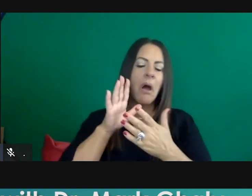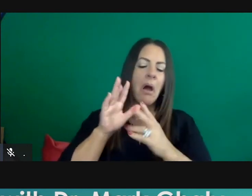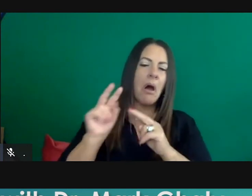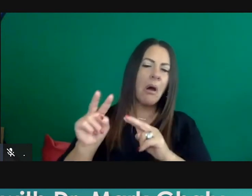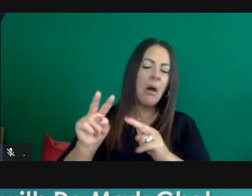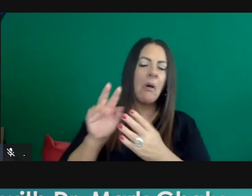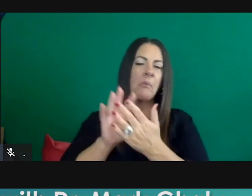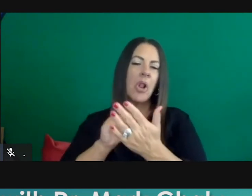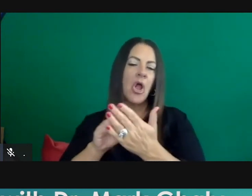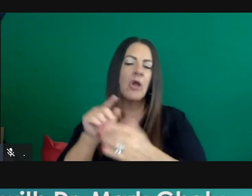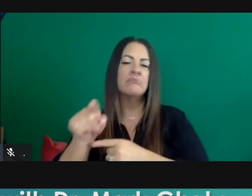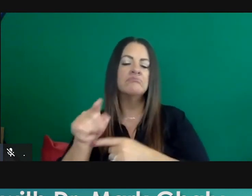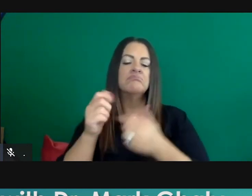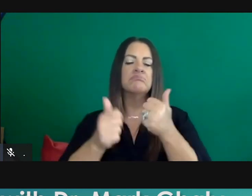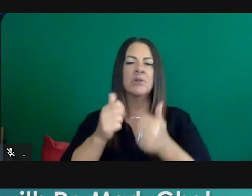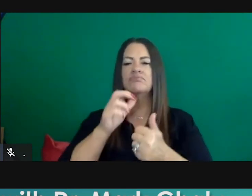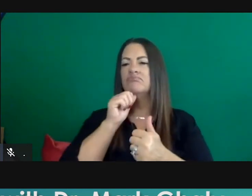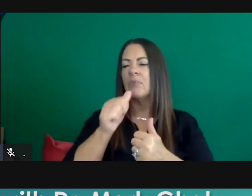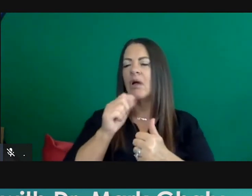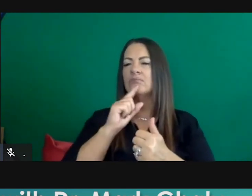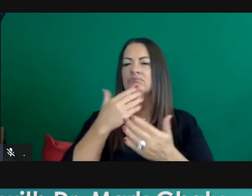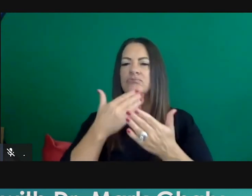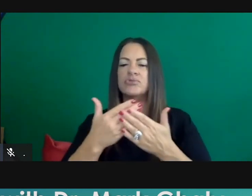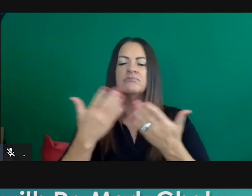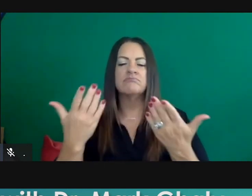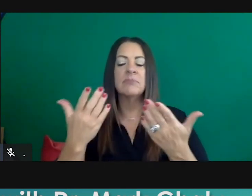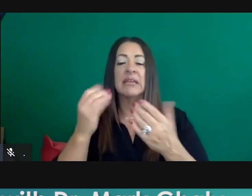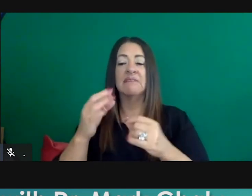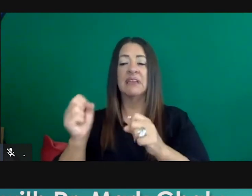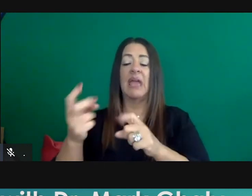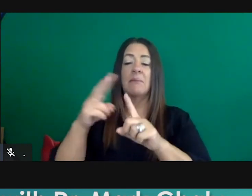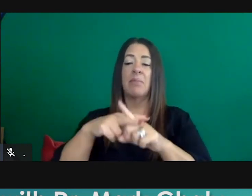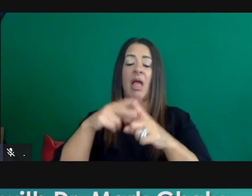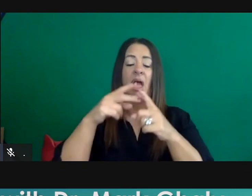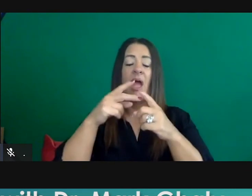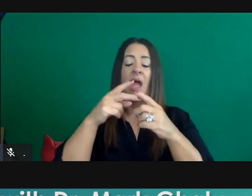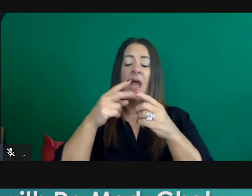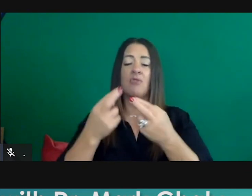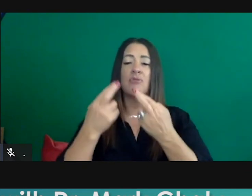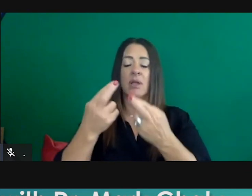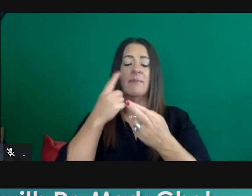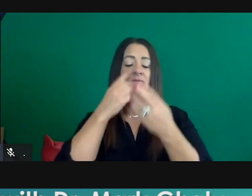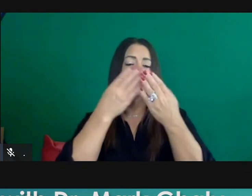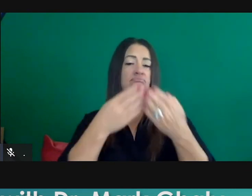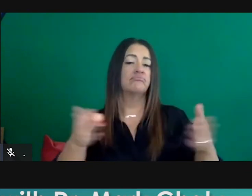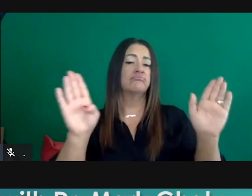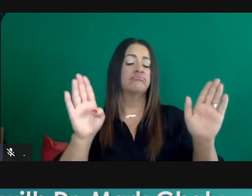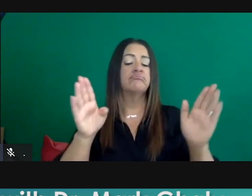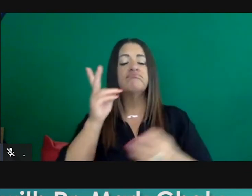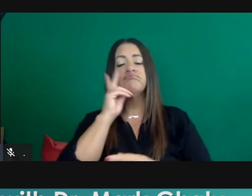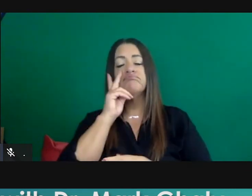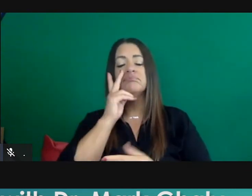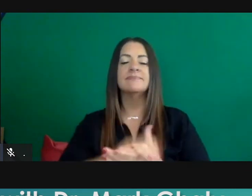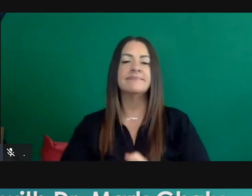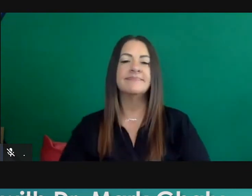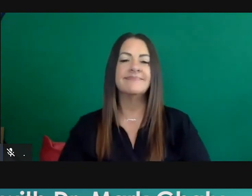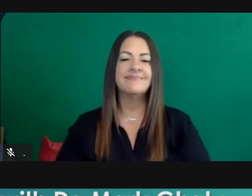as others, to determine what can happen statewide. Final question, Ana Ibarra, Cal Matters.